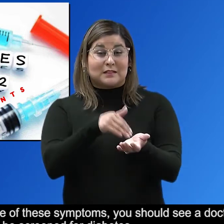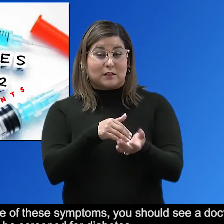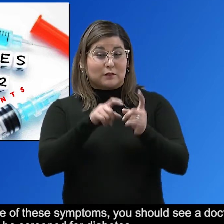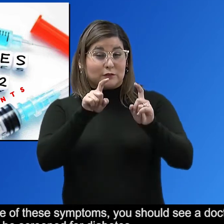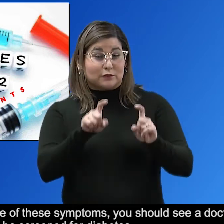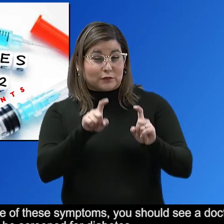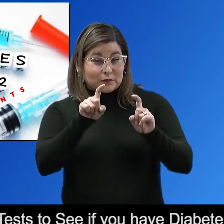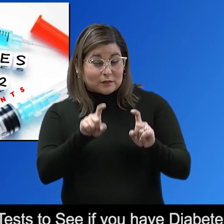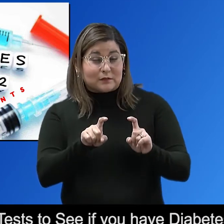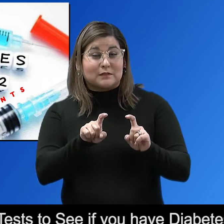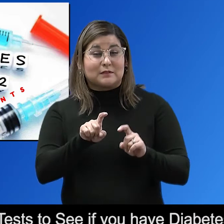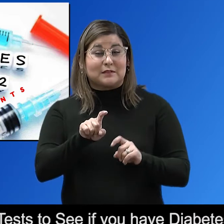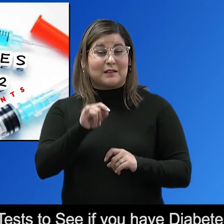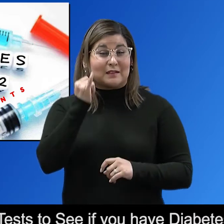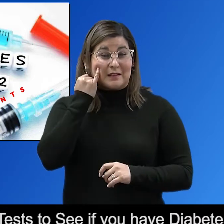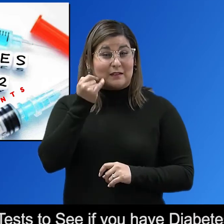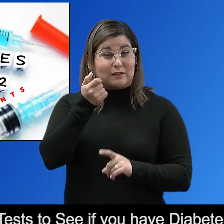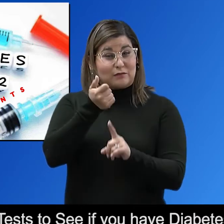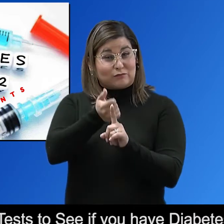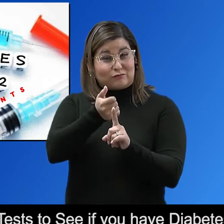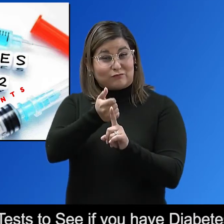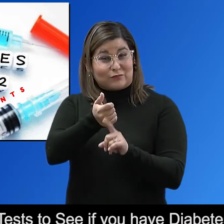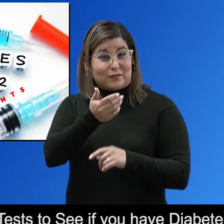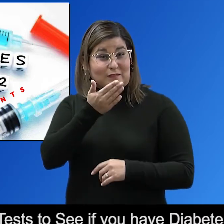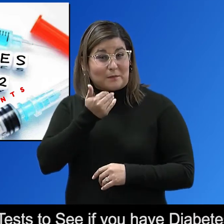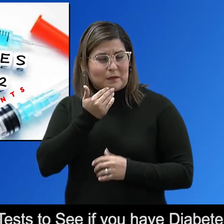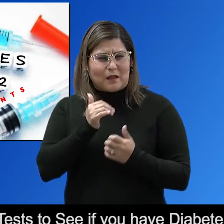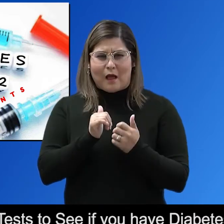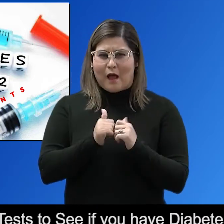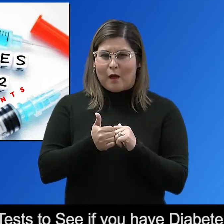How the doctor tests to see if you have diabetes. diabetes.